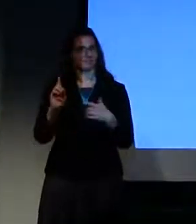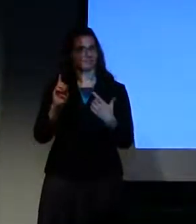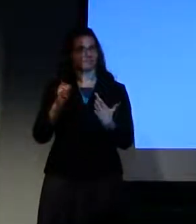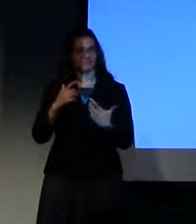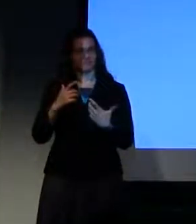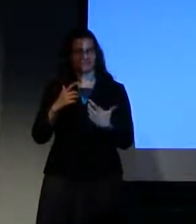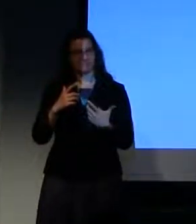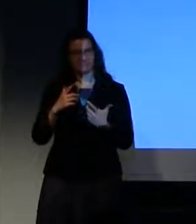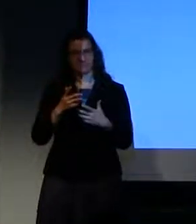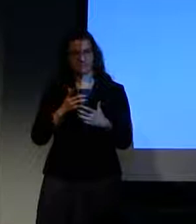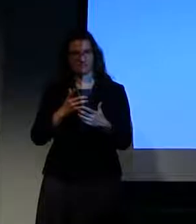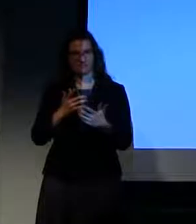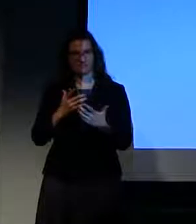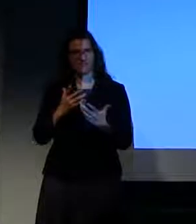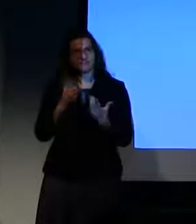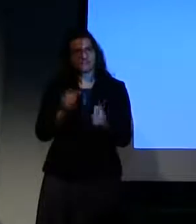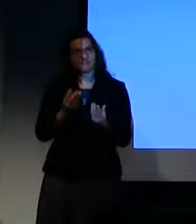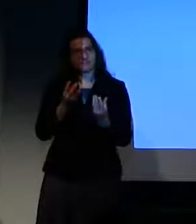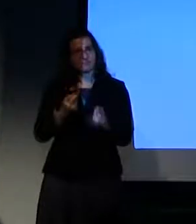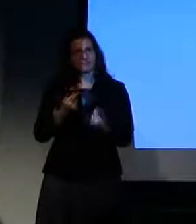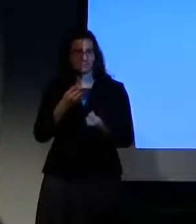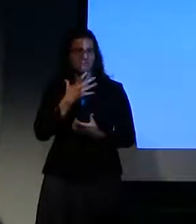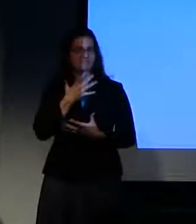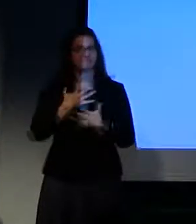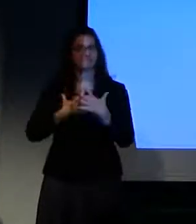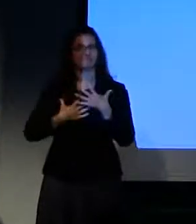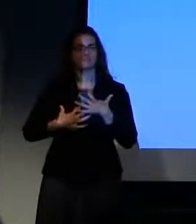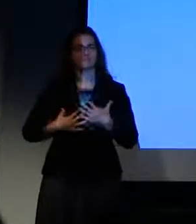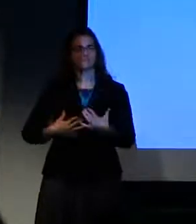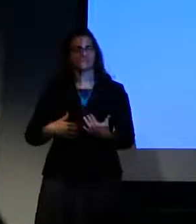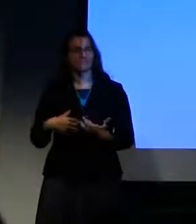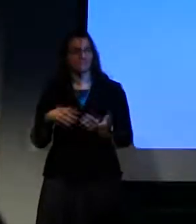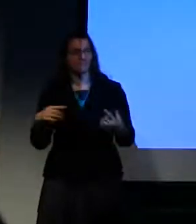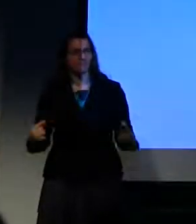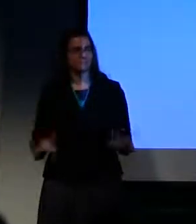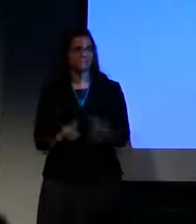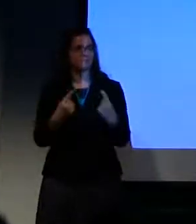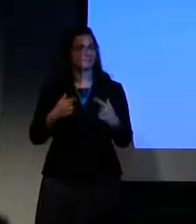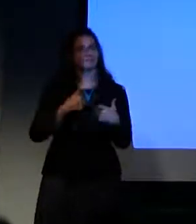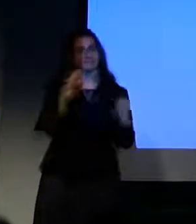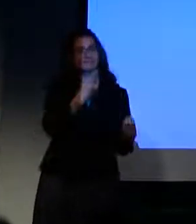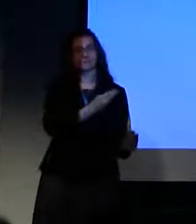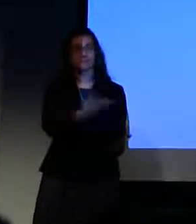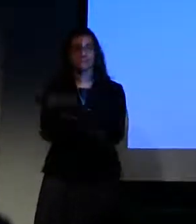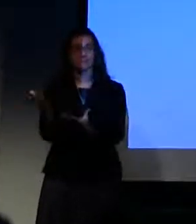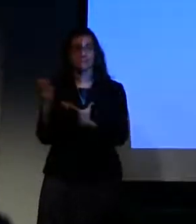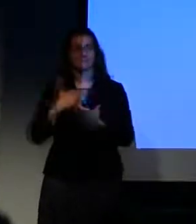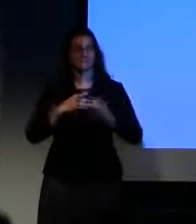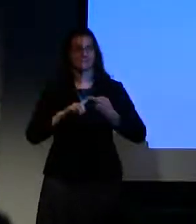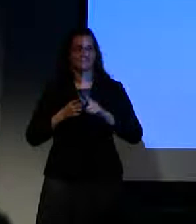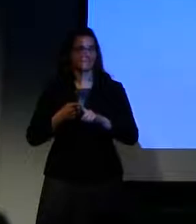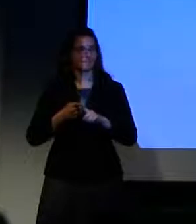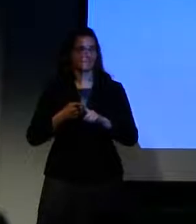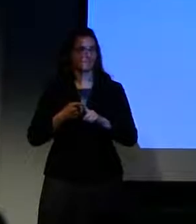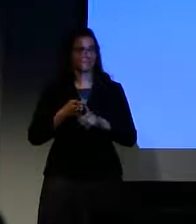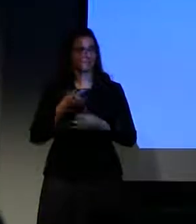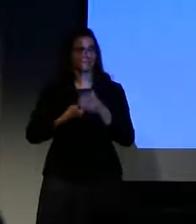I bequeath them to you, my children. I tell them to you for reasons, O brighten and bright.